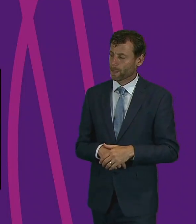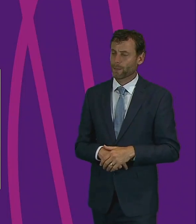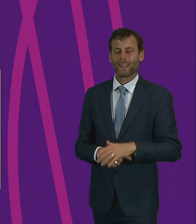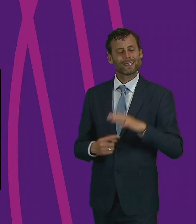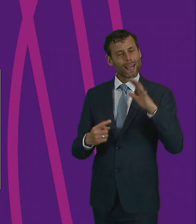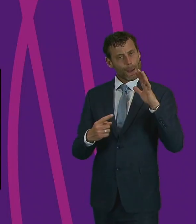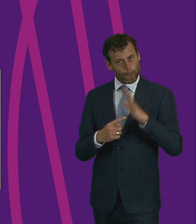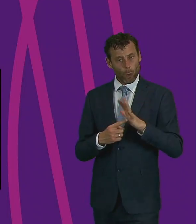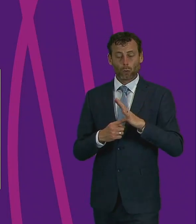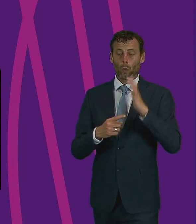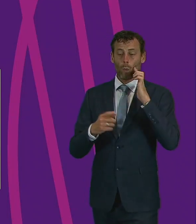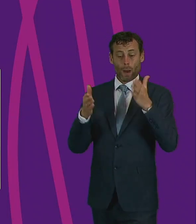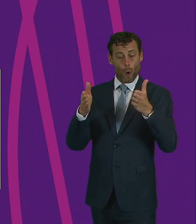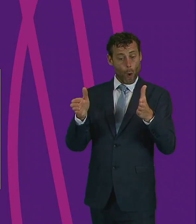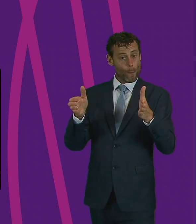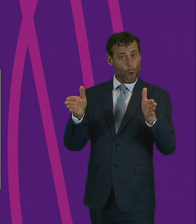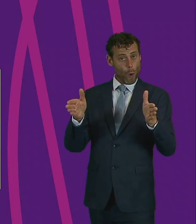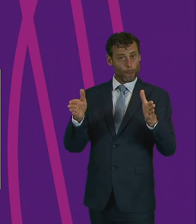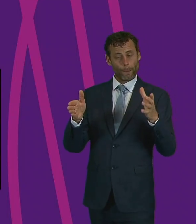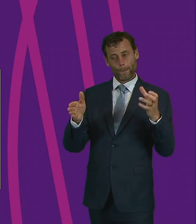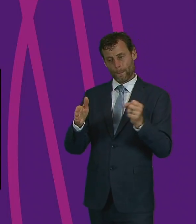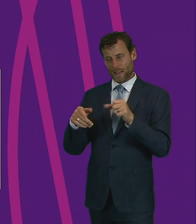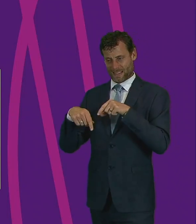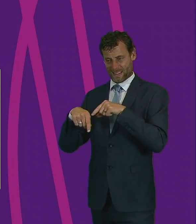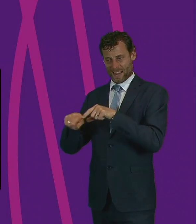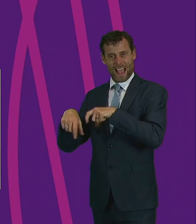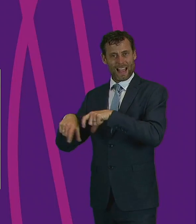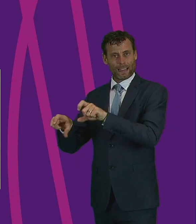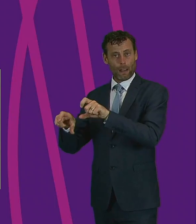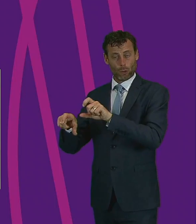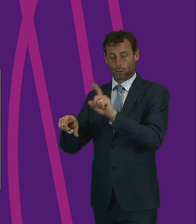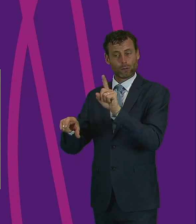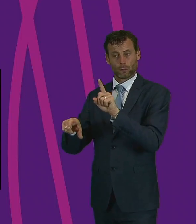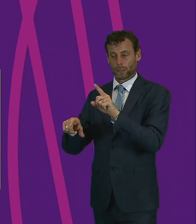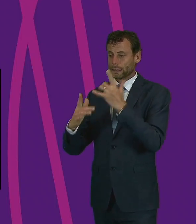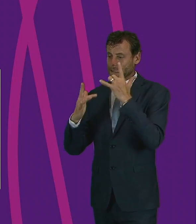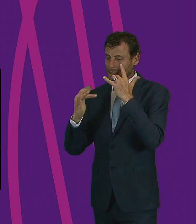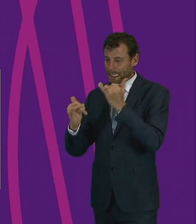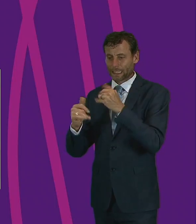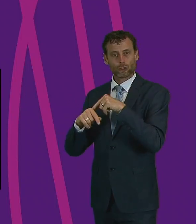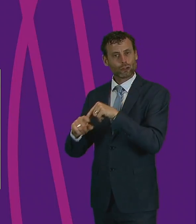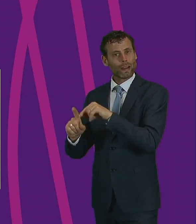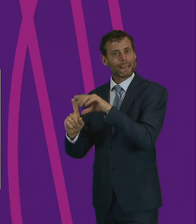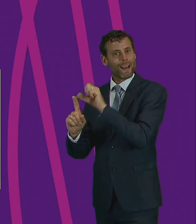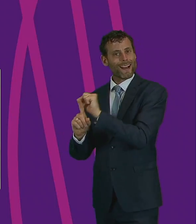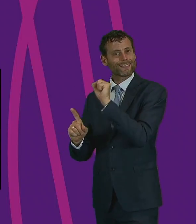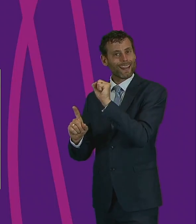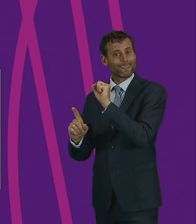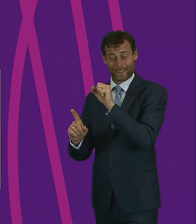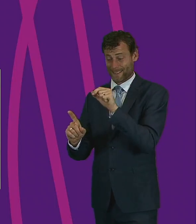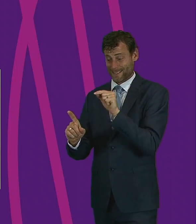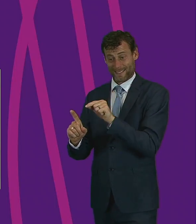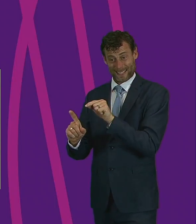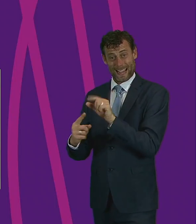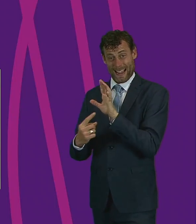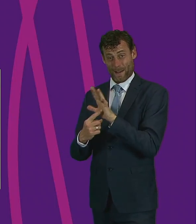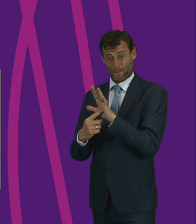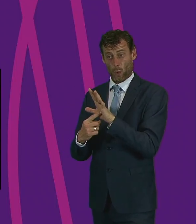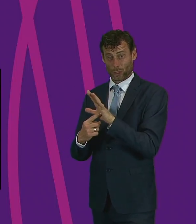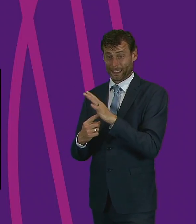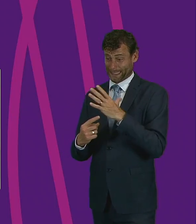is also top of the agenda. The approach is testing must make sure that we save as many lives as possible and protect the